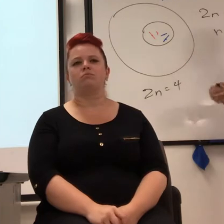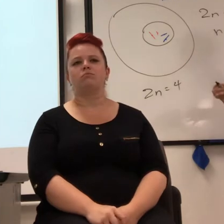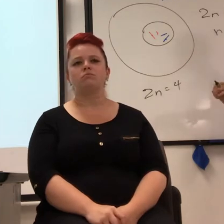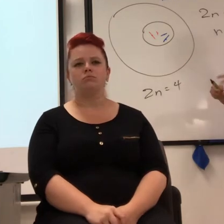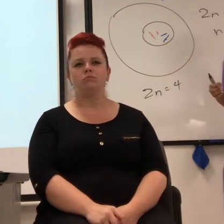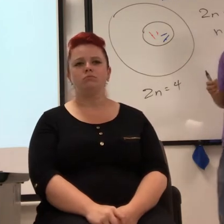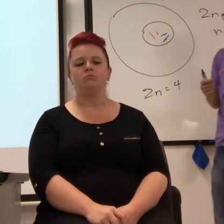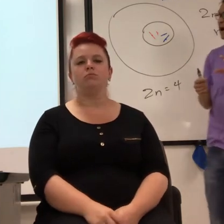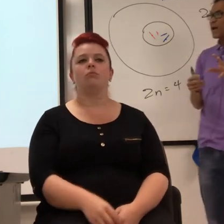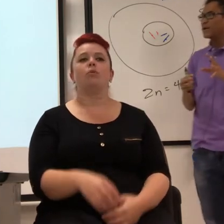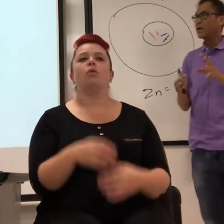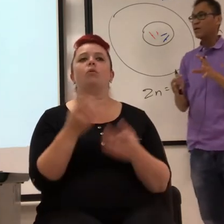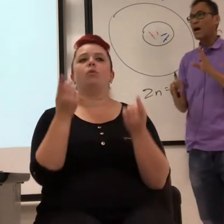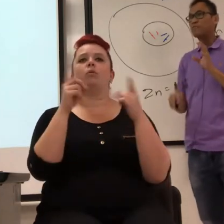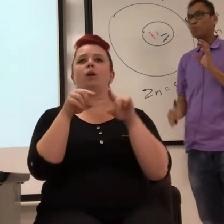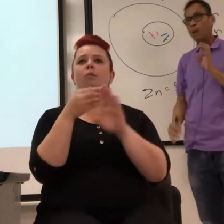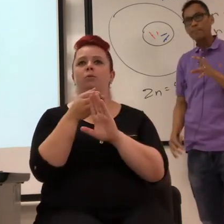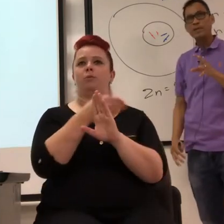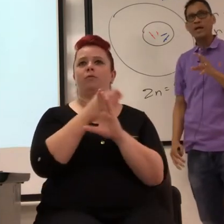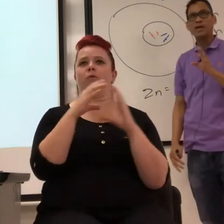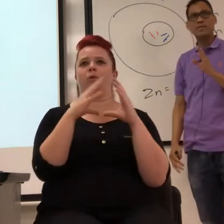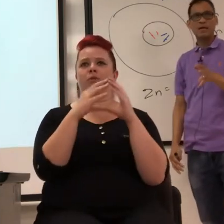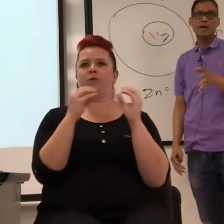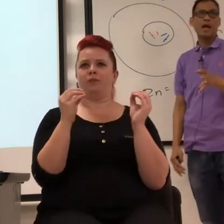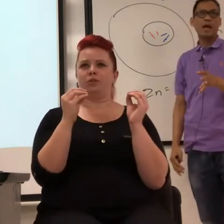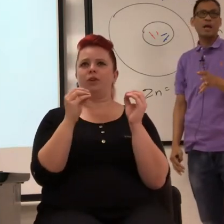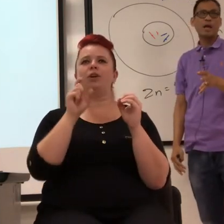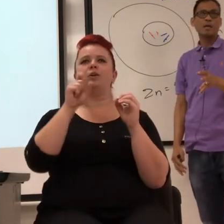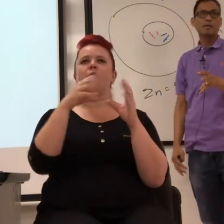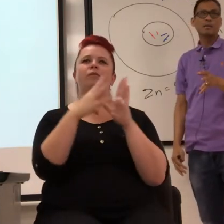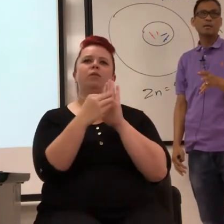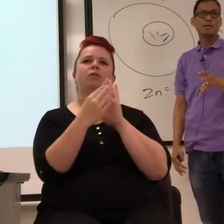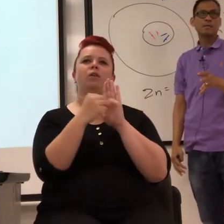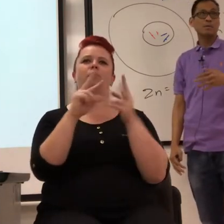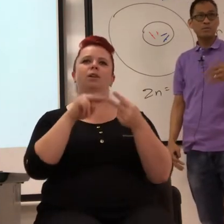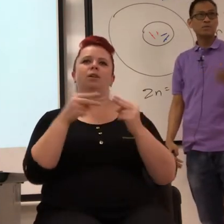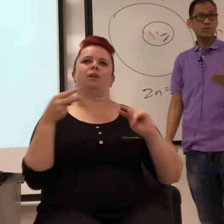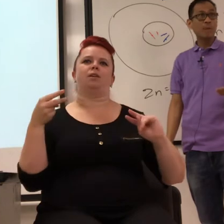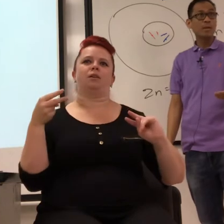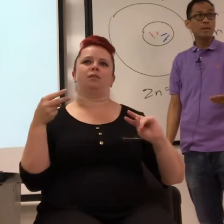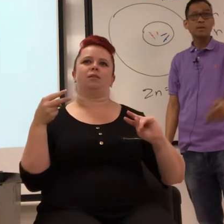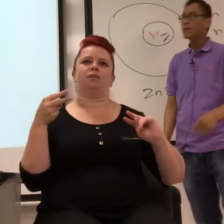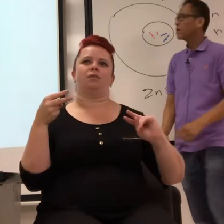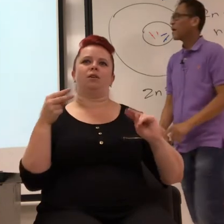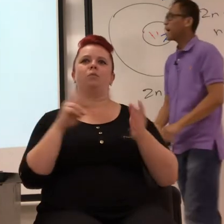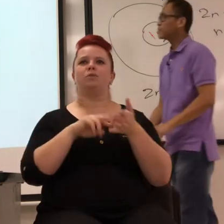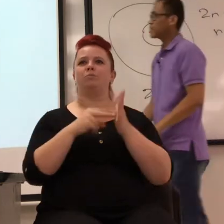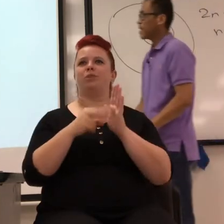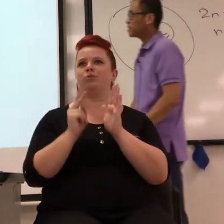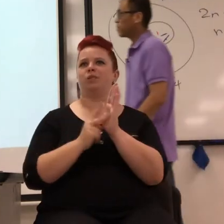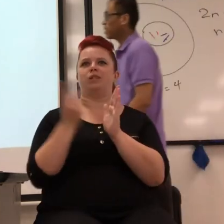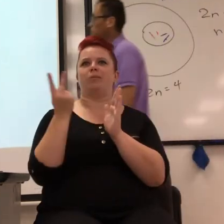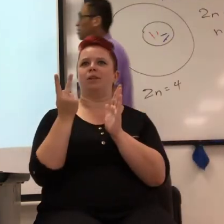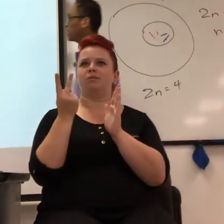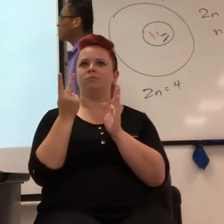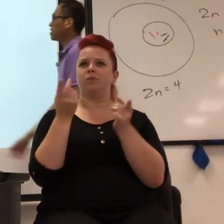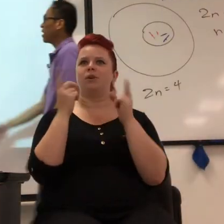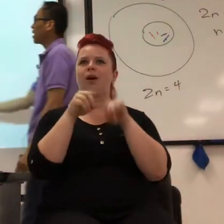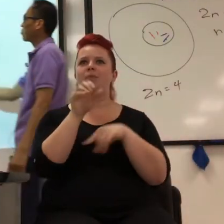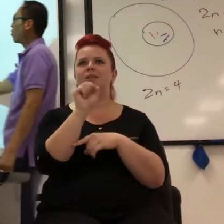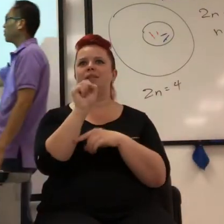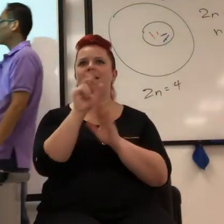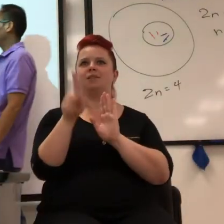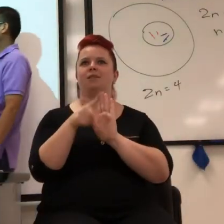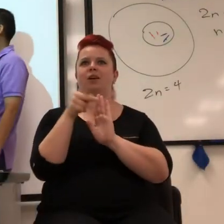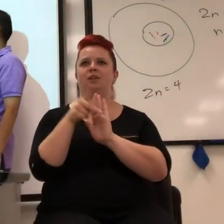has to do if it's going to divide, you have to replicate the DNA. So you just double it. That happens in the S phase. It says